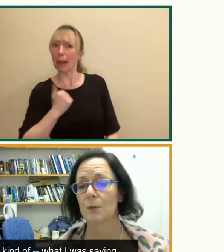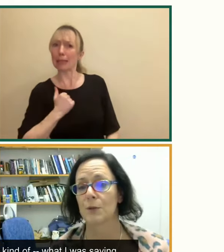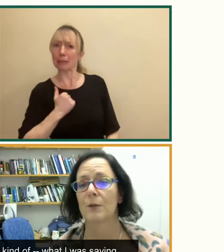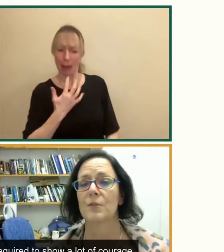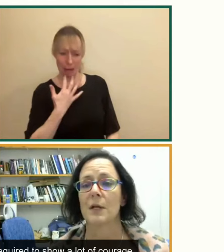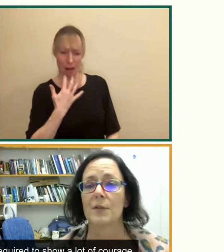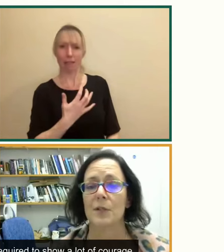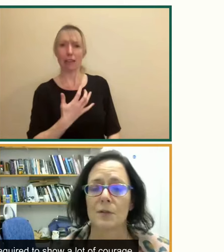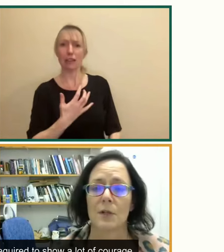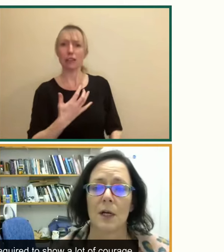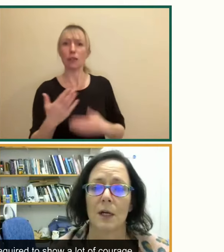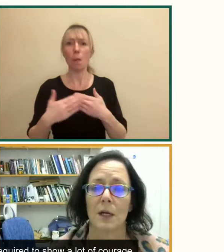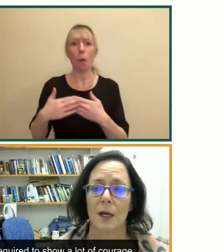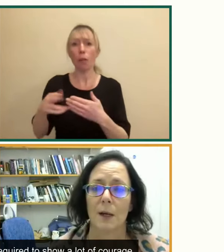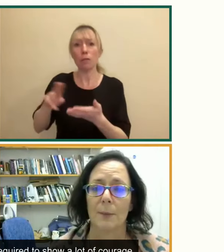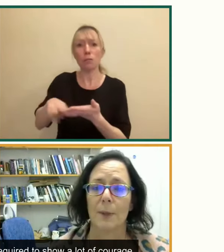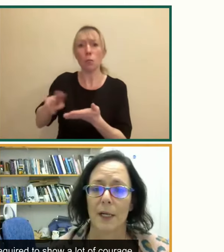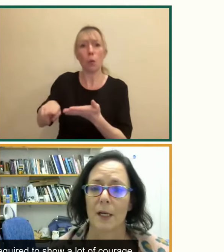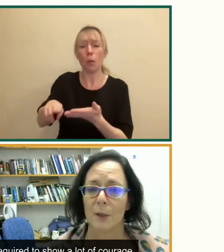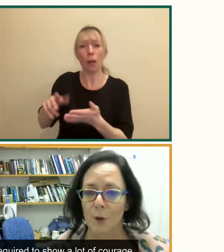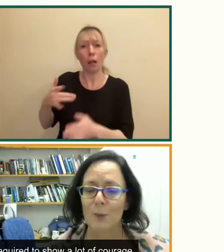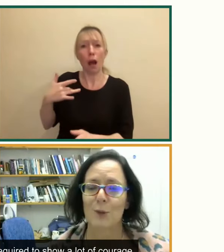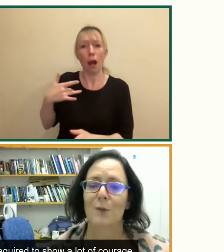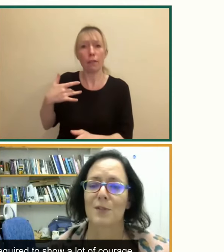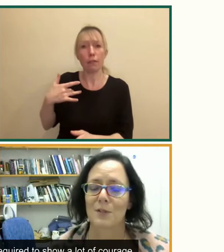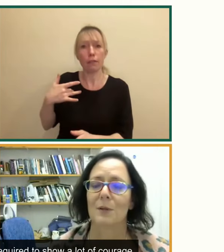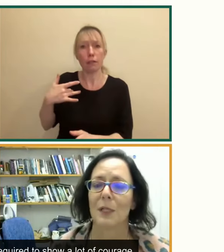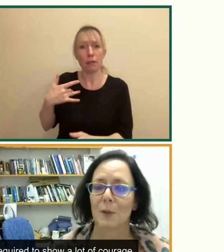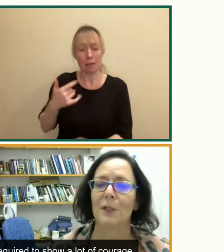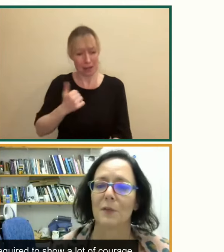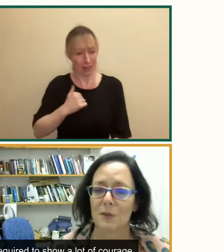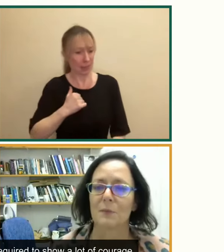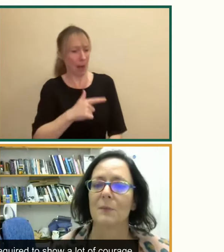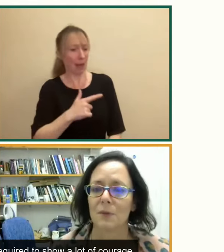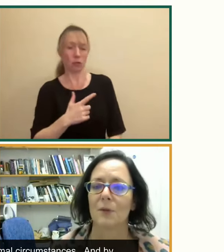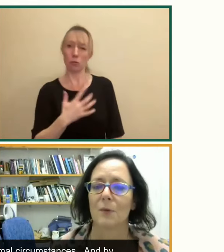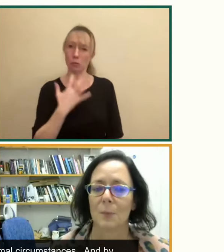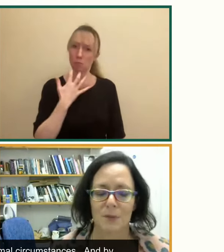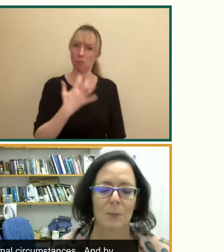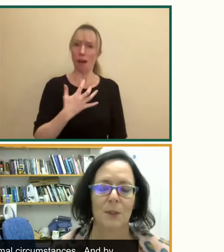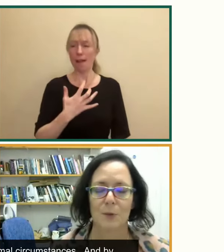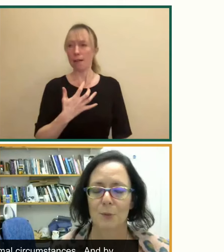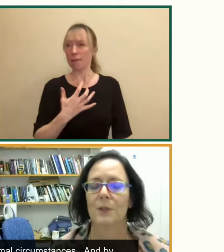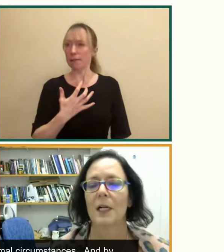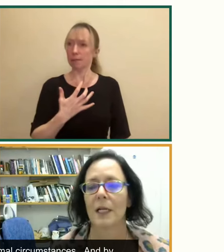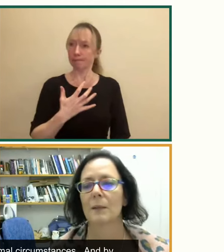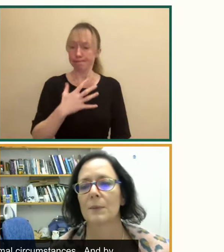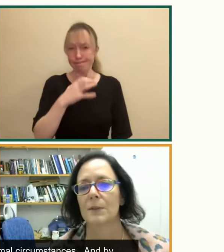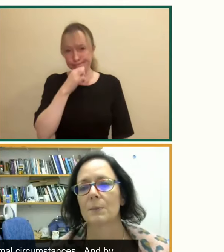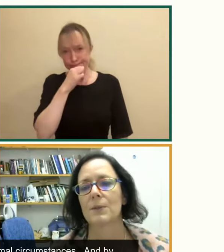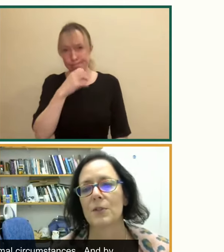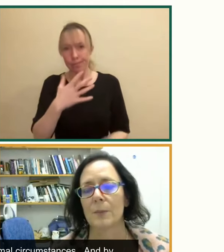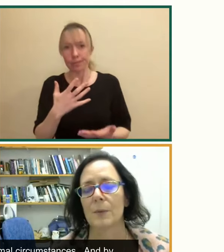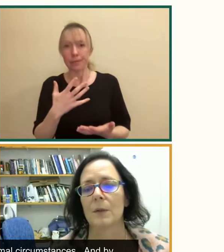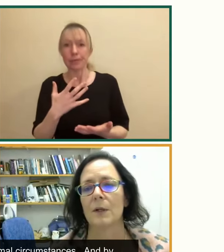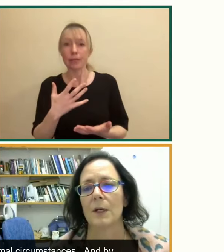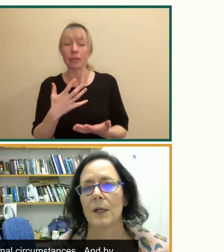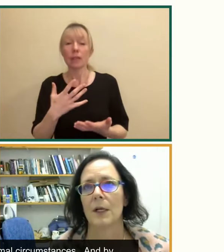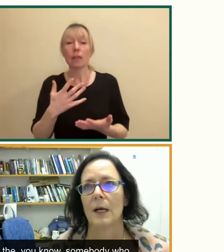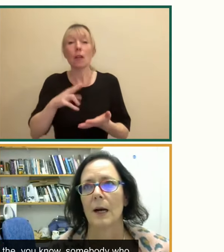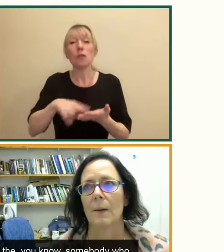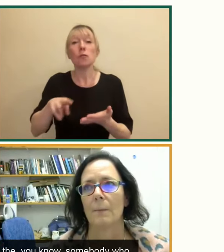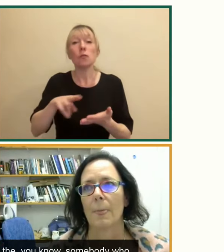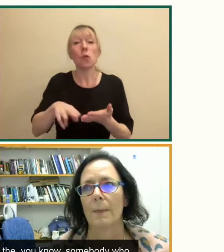in normal circumstances. And by normal circumstance, I'm including somebody who's chronically ill but